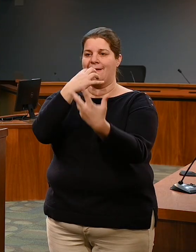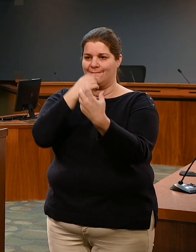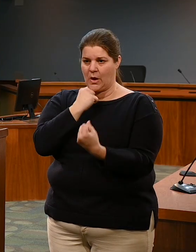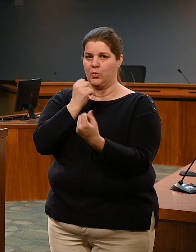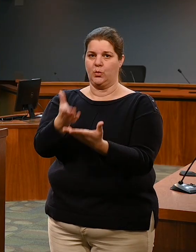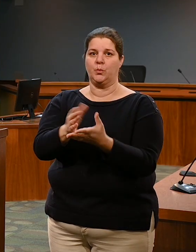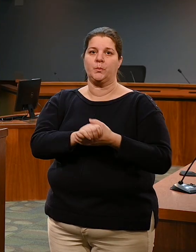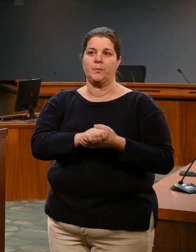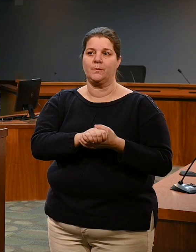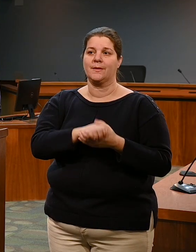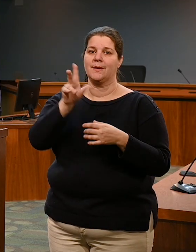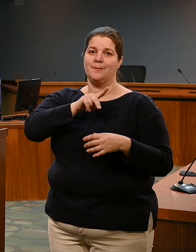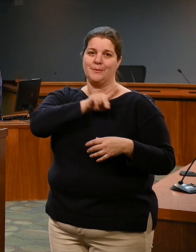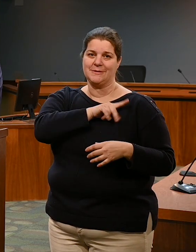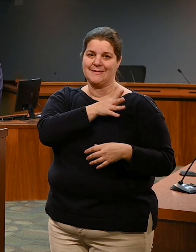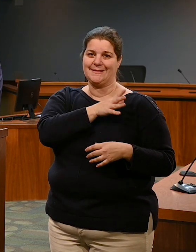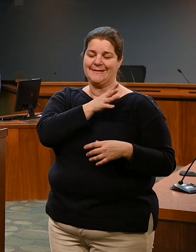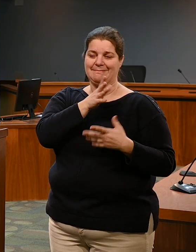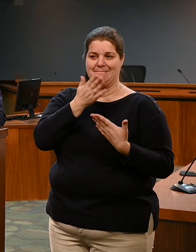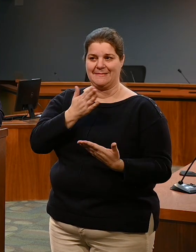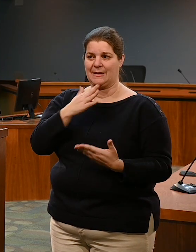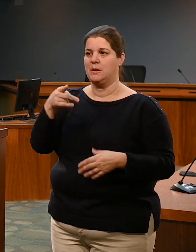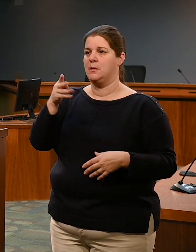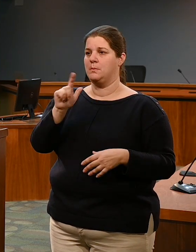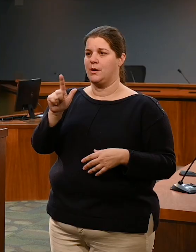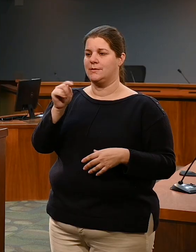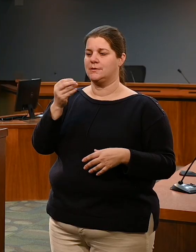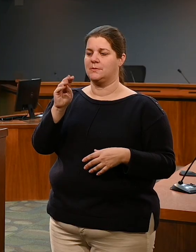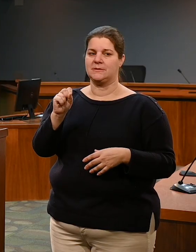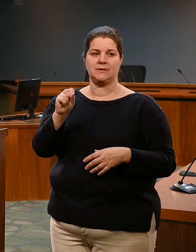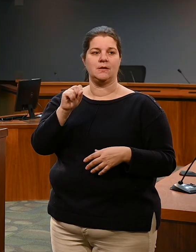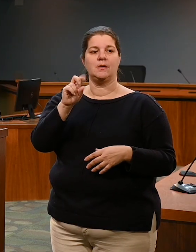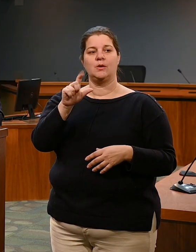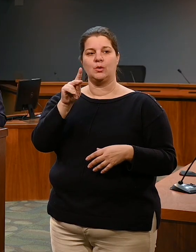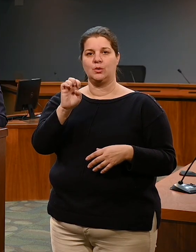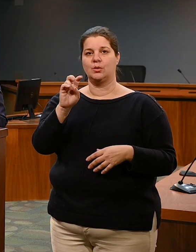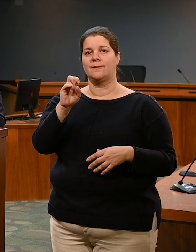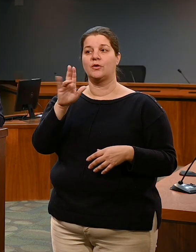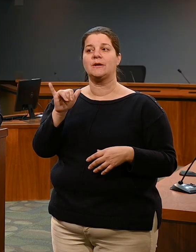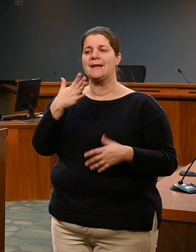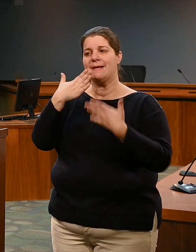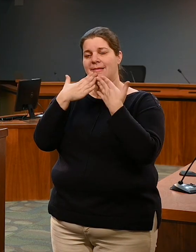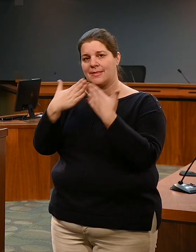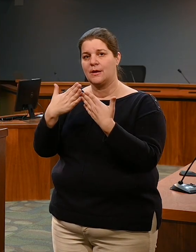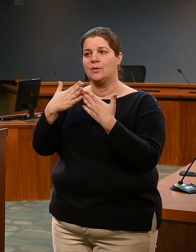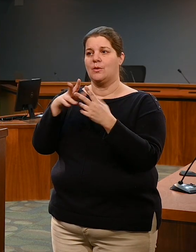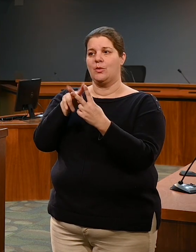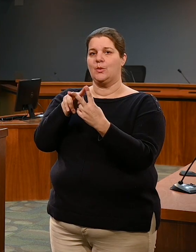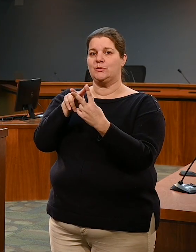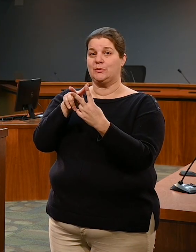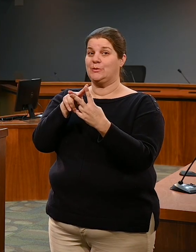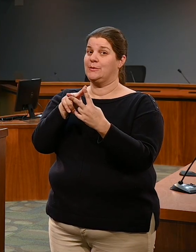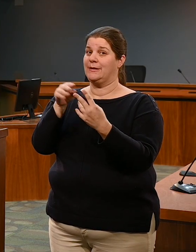and publicly thank Paul Thompson and Luke Verdi for their hard work. They're the ones in my office who